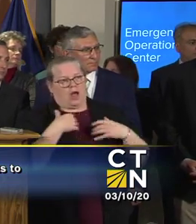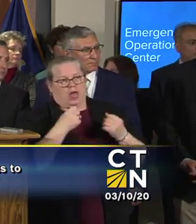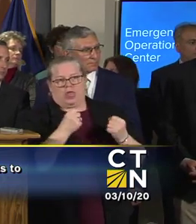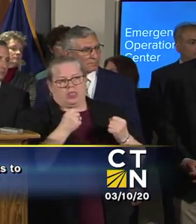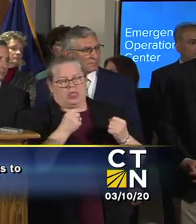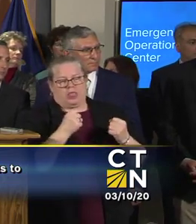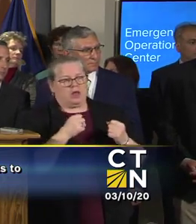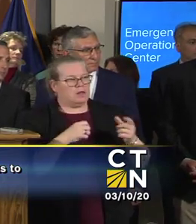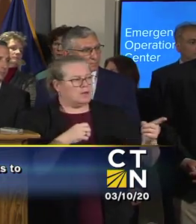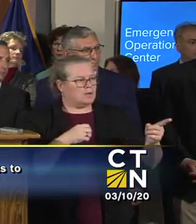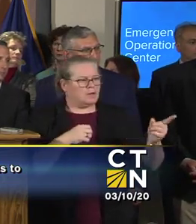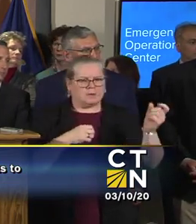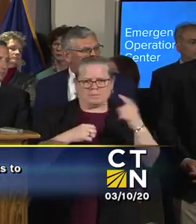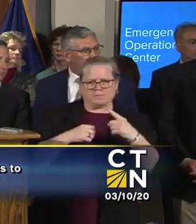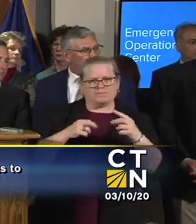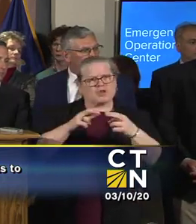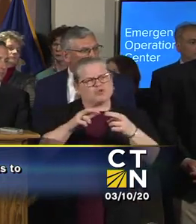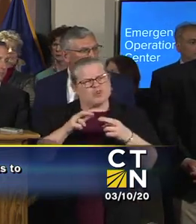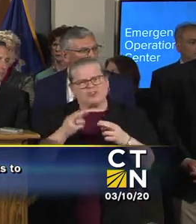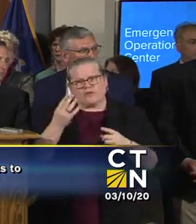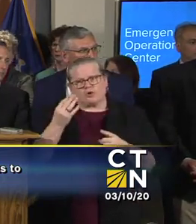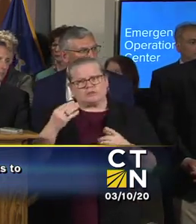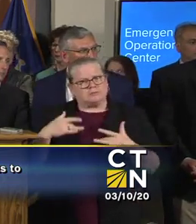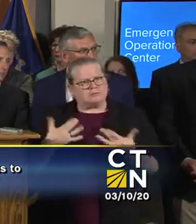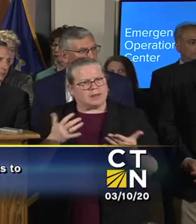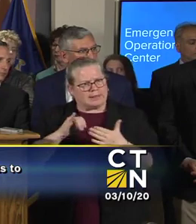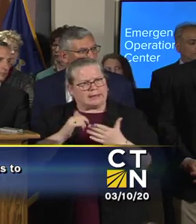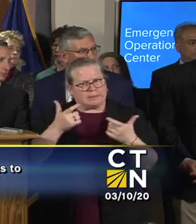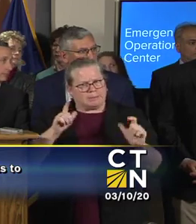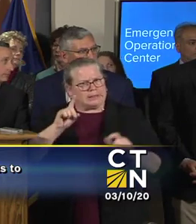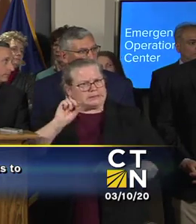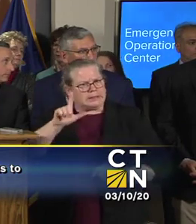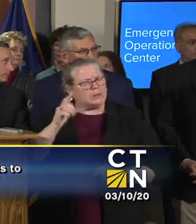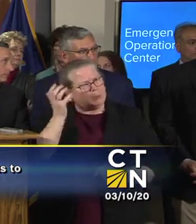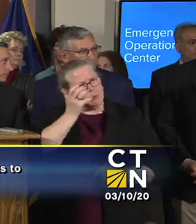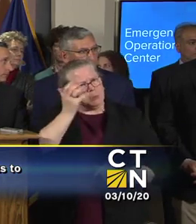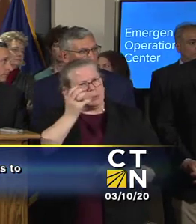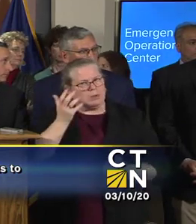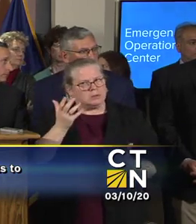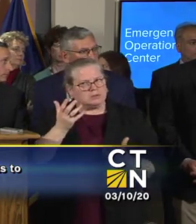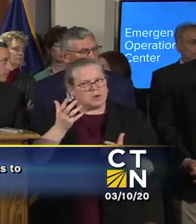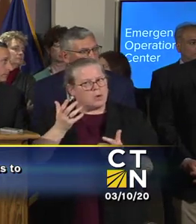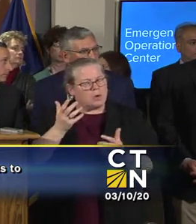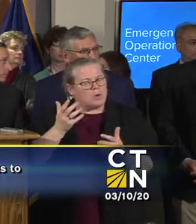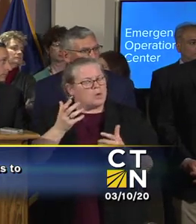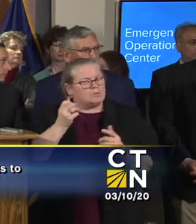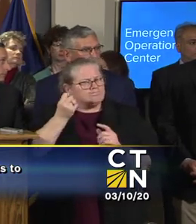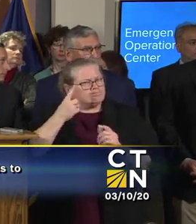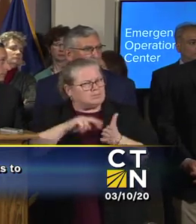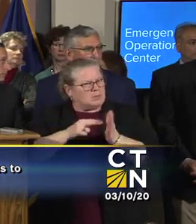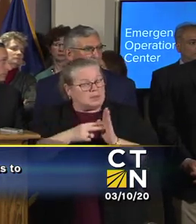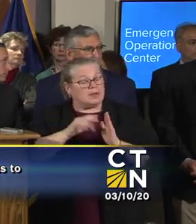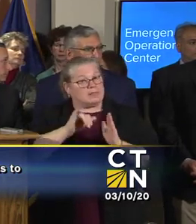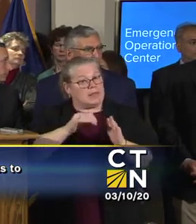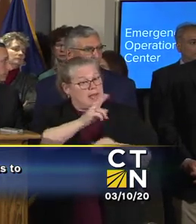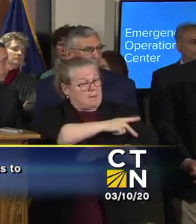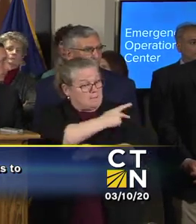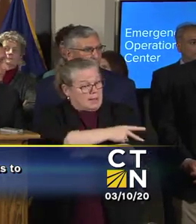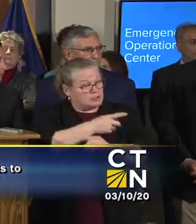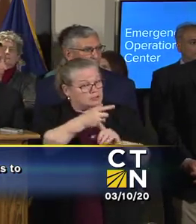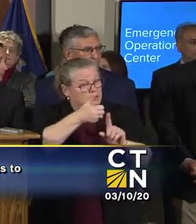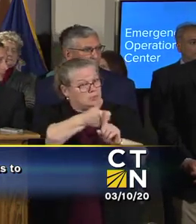14? Because that's a pretty big deal. So I wasn't quite sure whether you guys were saying that the patient from